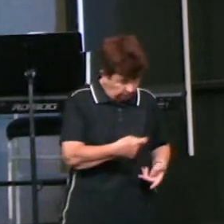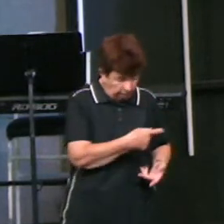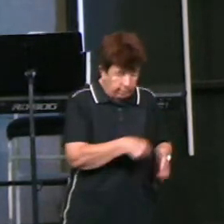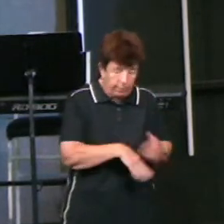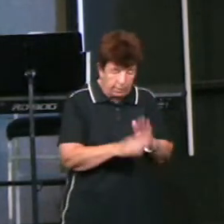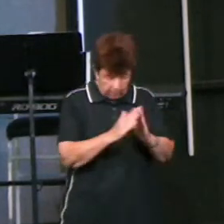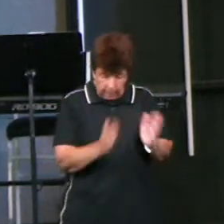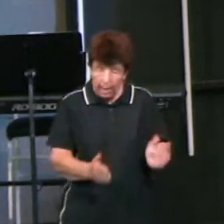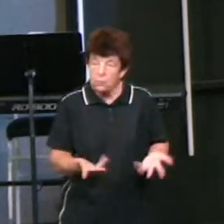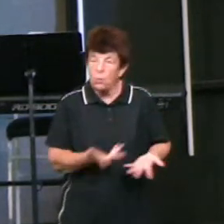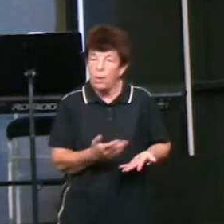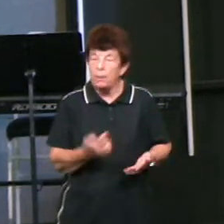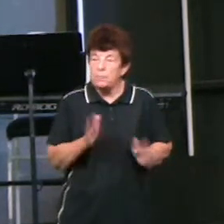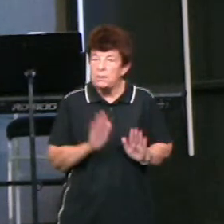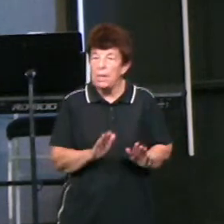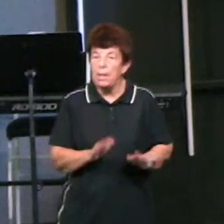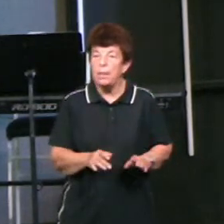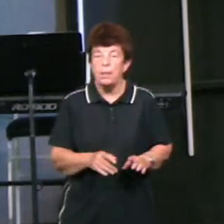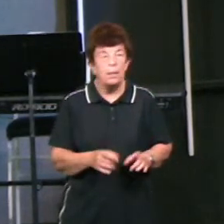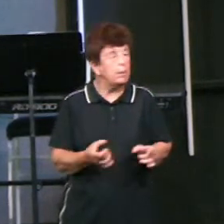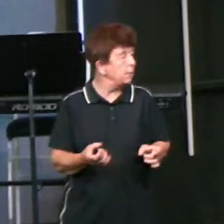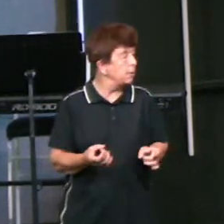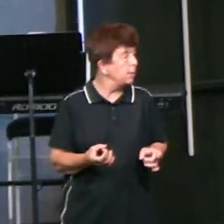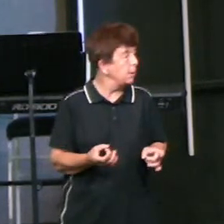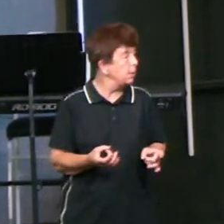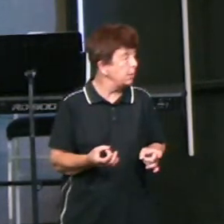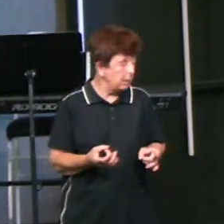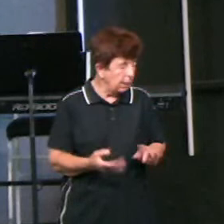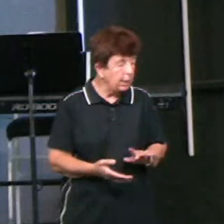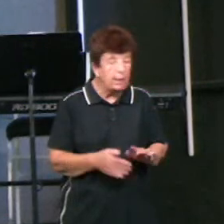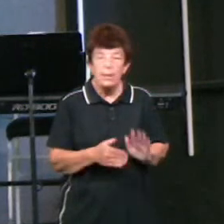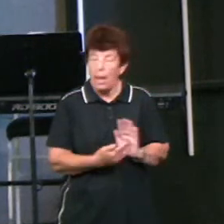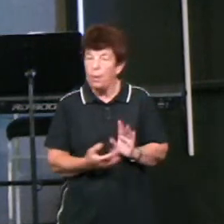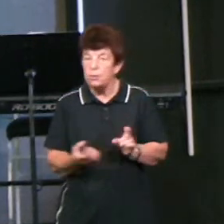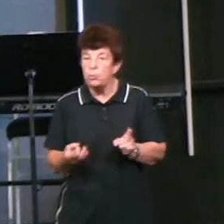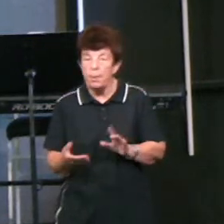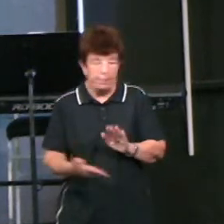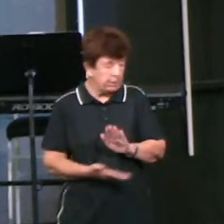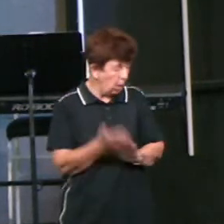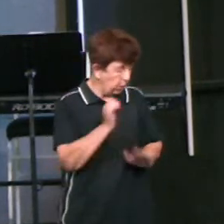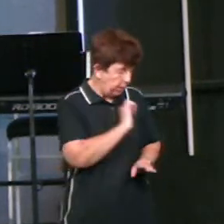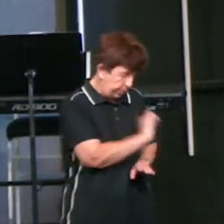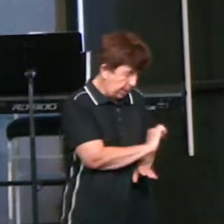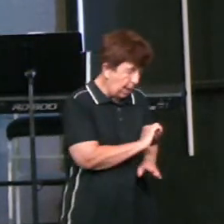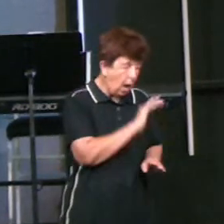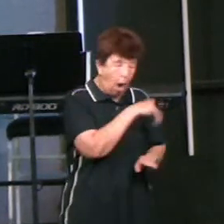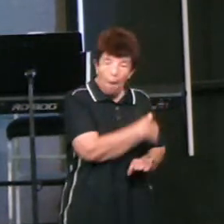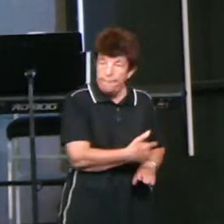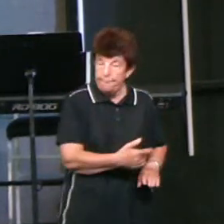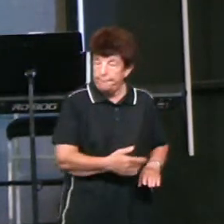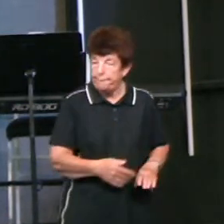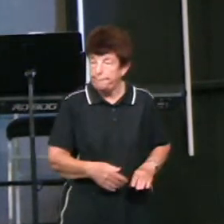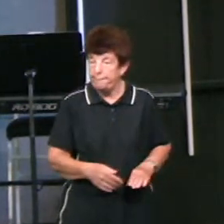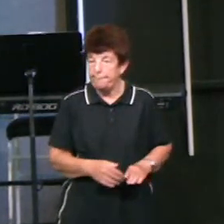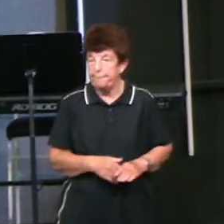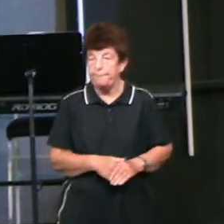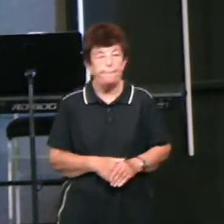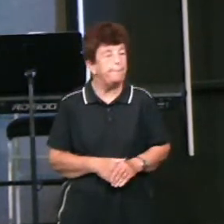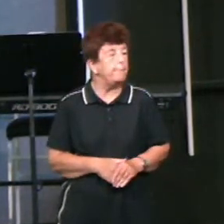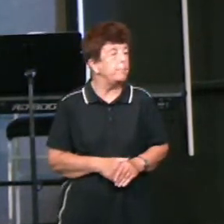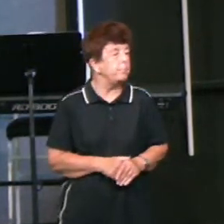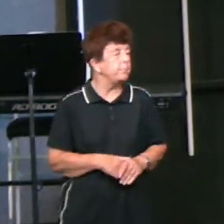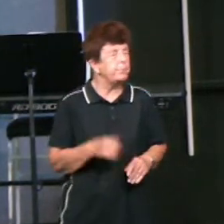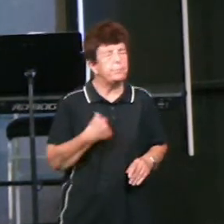into the place where he's staying. He's willingly going to their home to be with them. And as